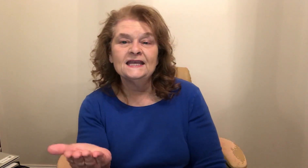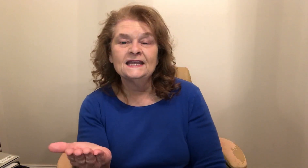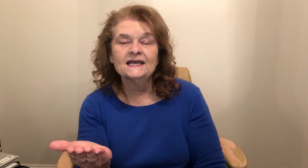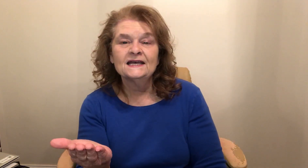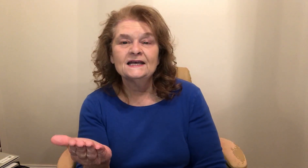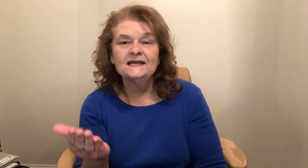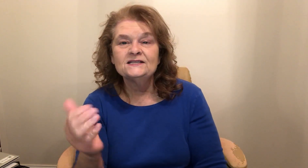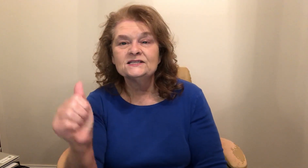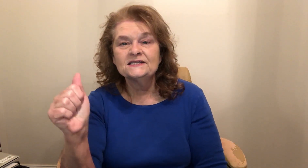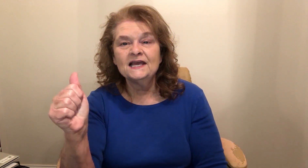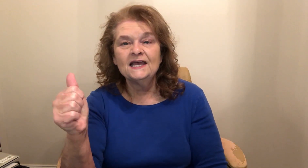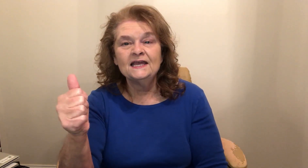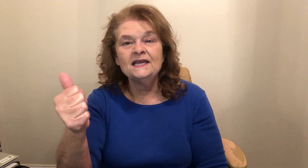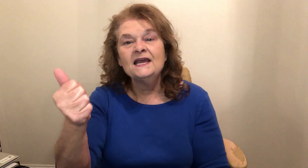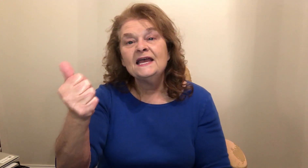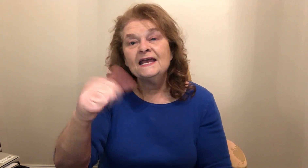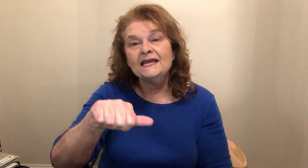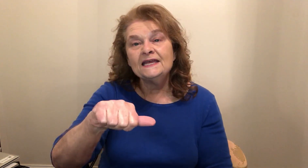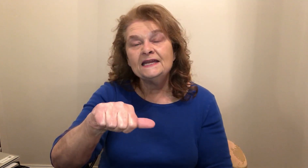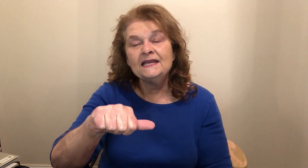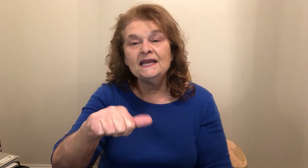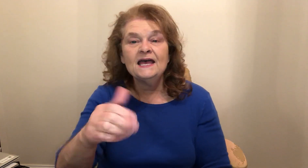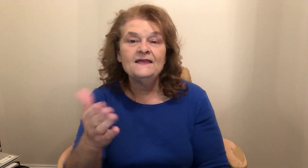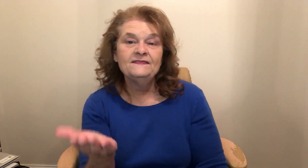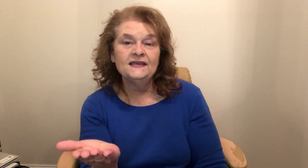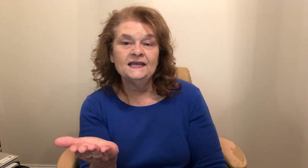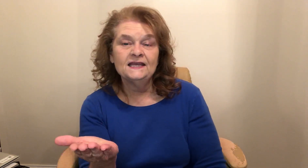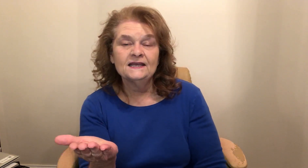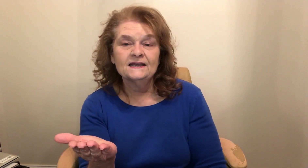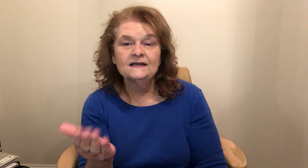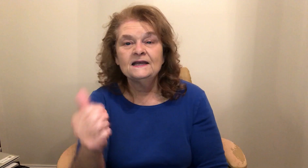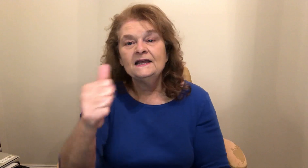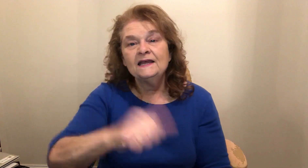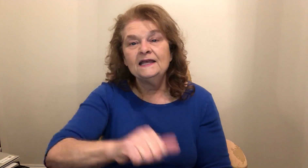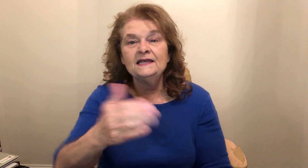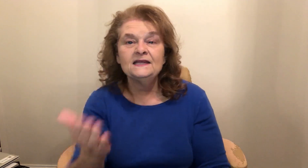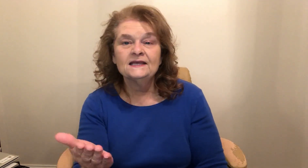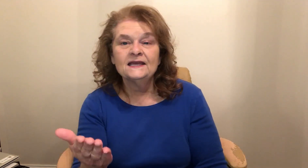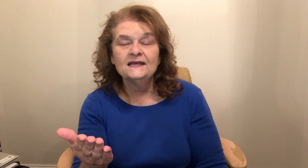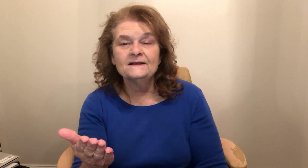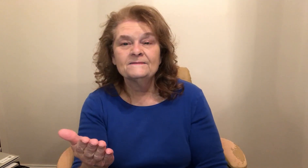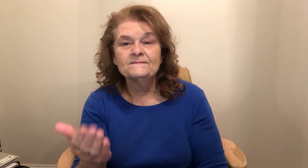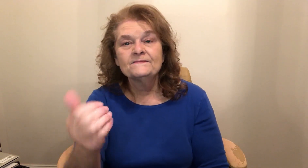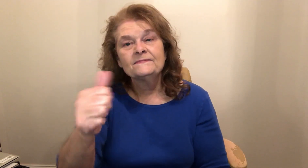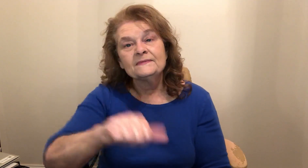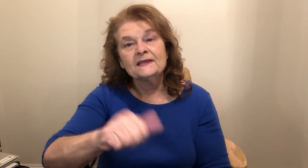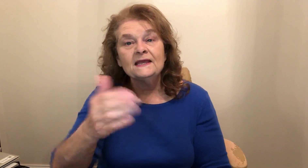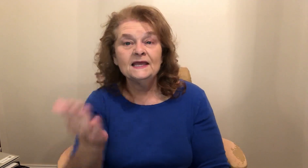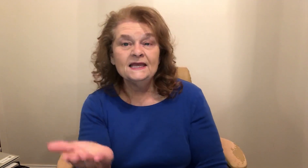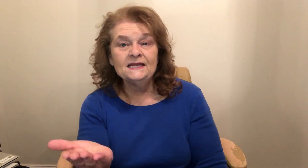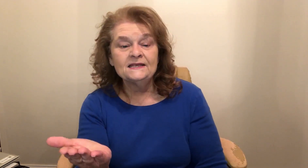anything, just the A, anything, anything,